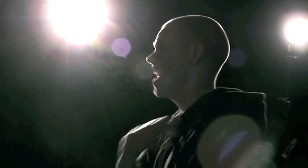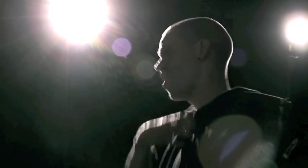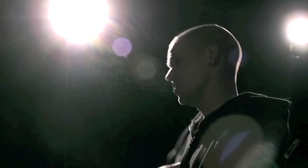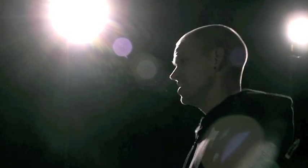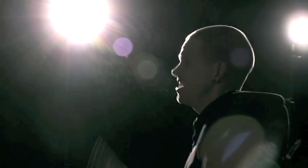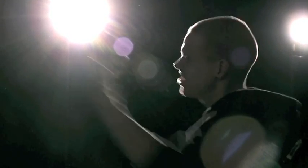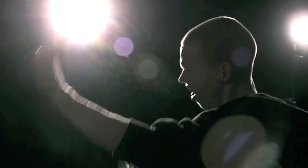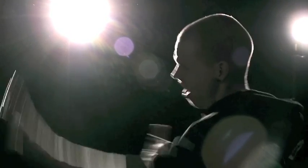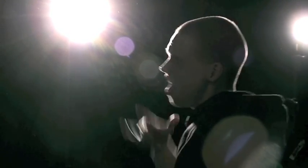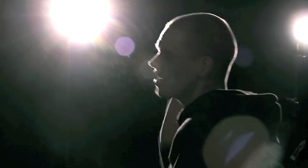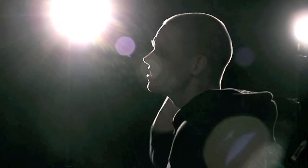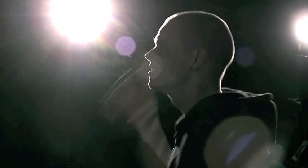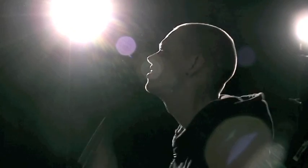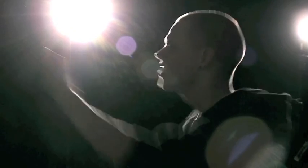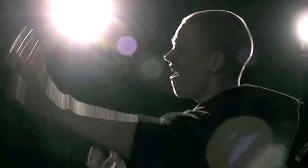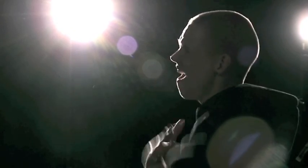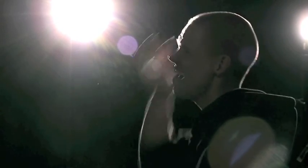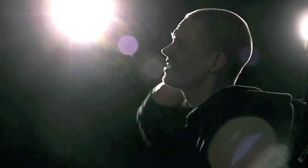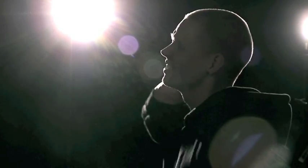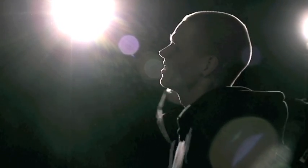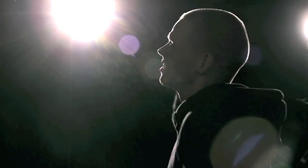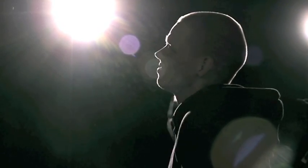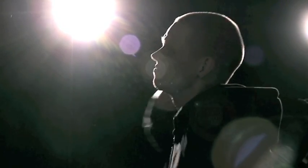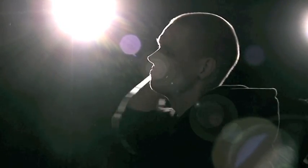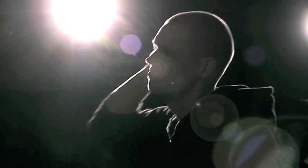I'm wishing your heart listens, your heart listens.